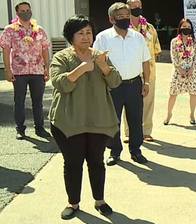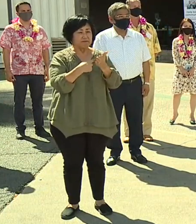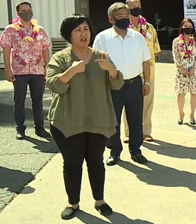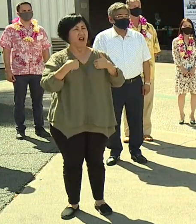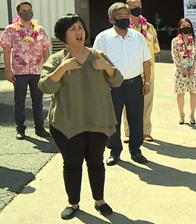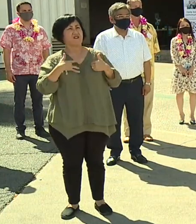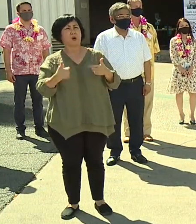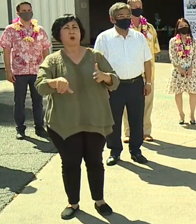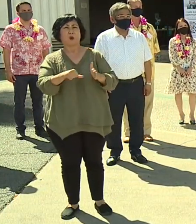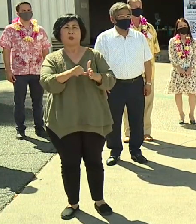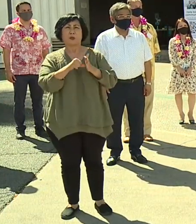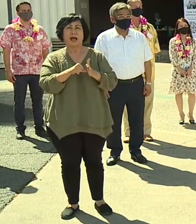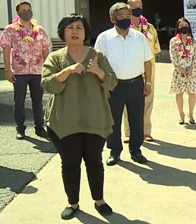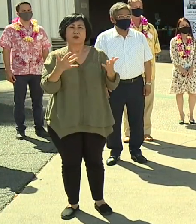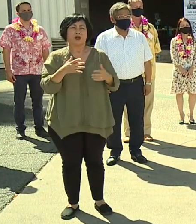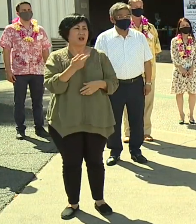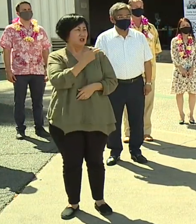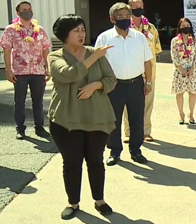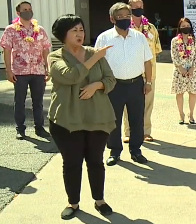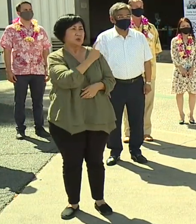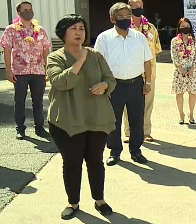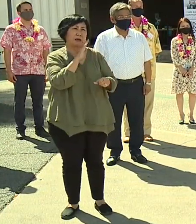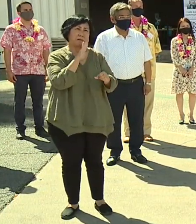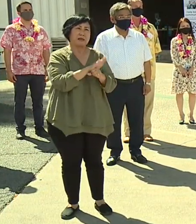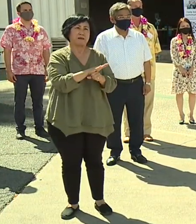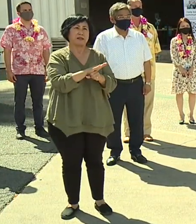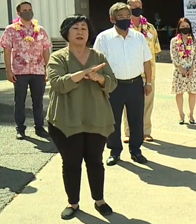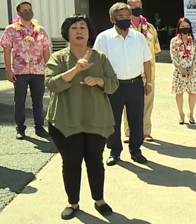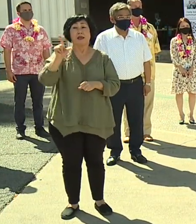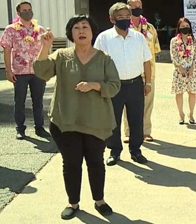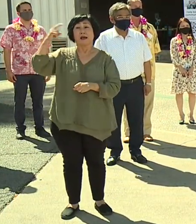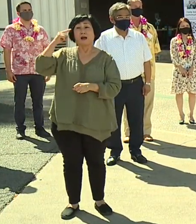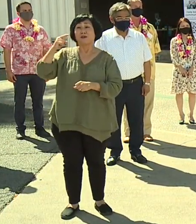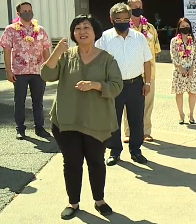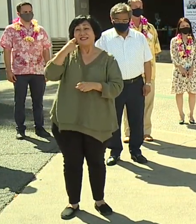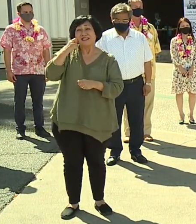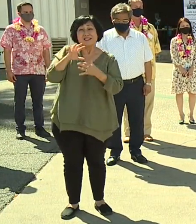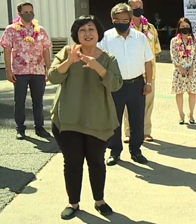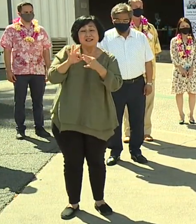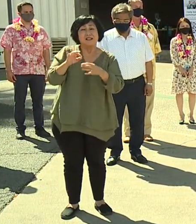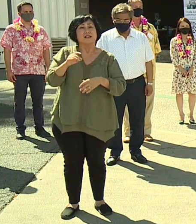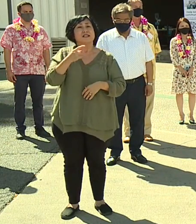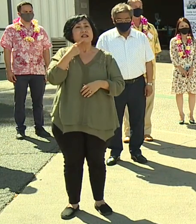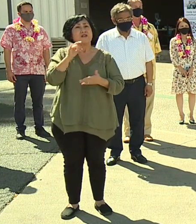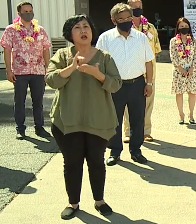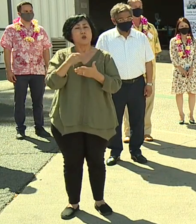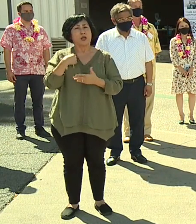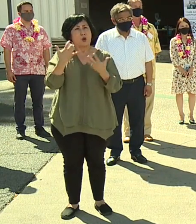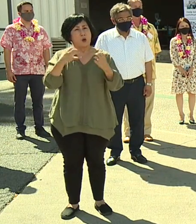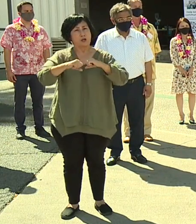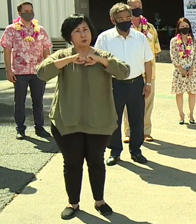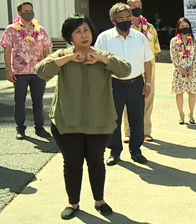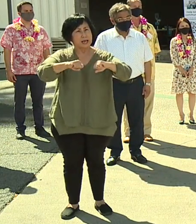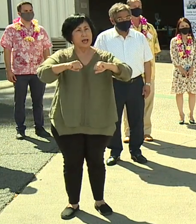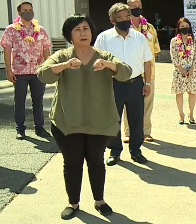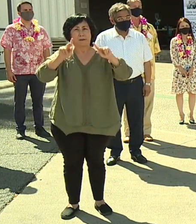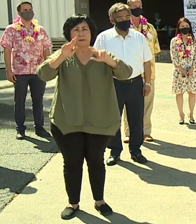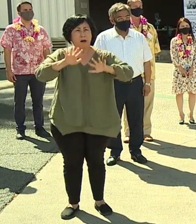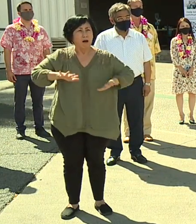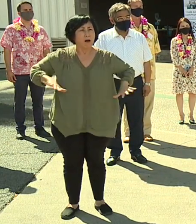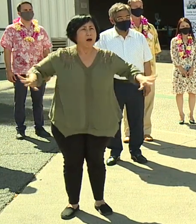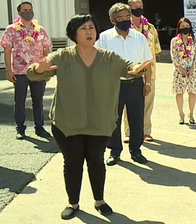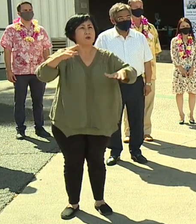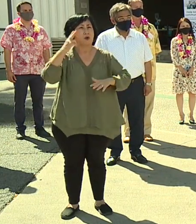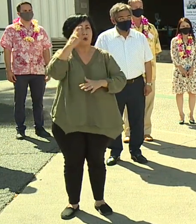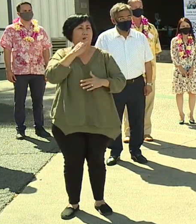with the fact of their commitment to what the governor said earlier, in a sense of, we want to protect the residents of